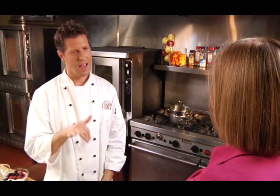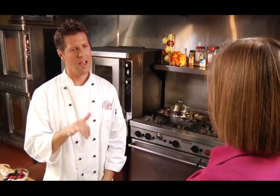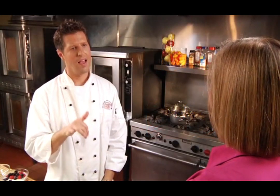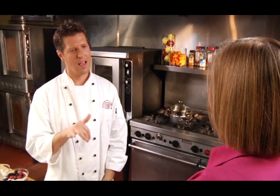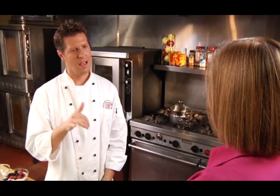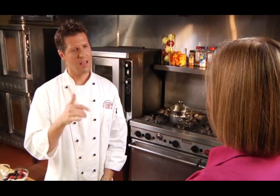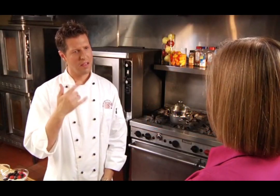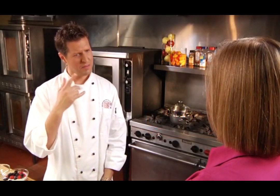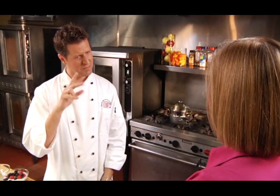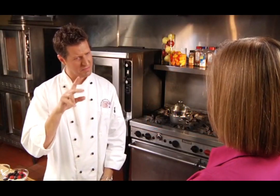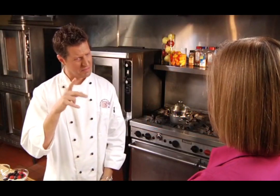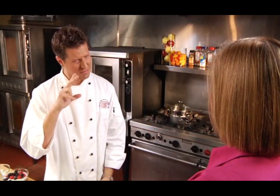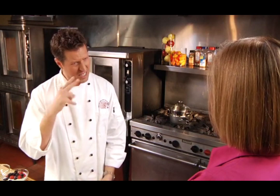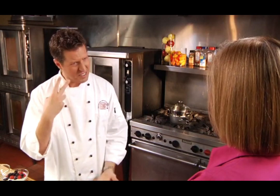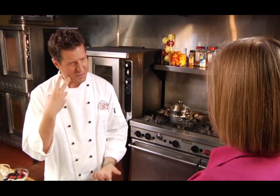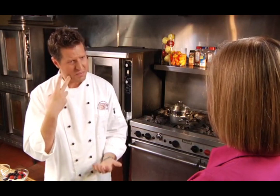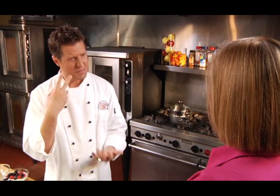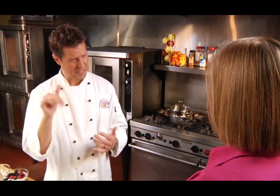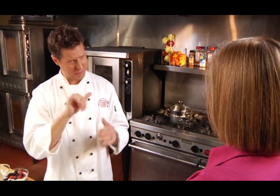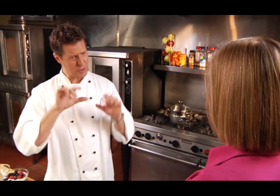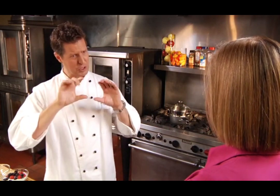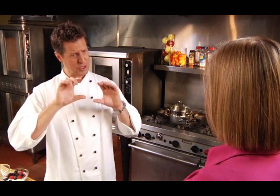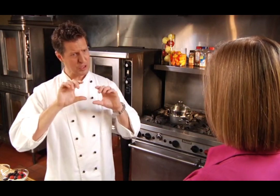Does the same concept apply to vegetables?